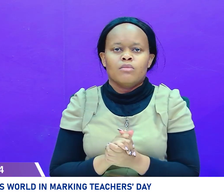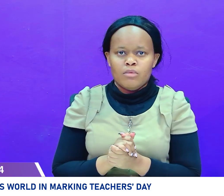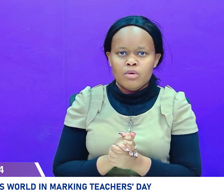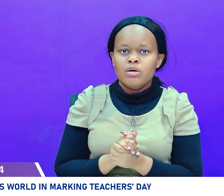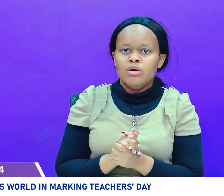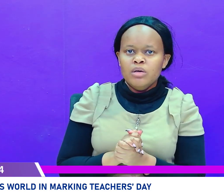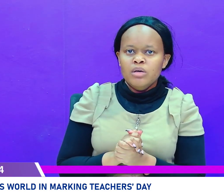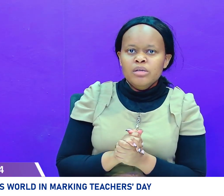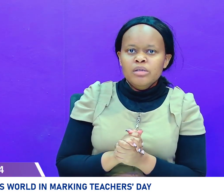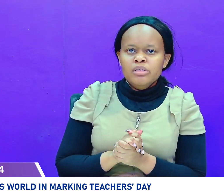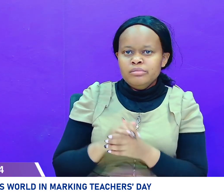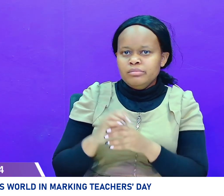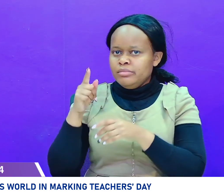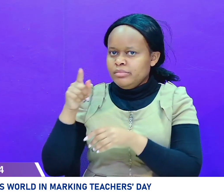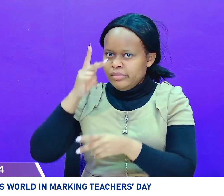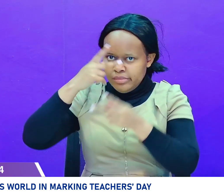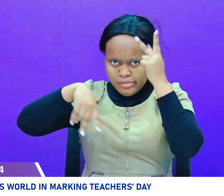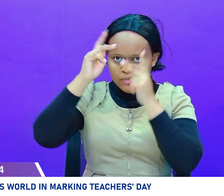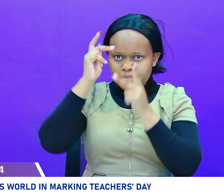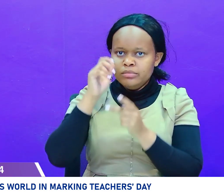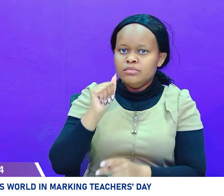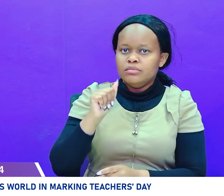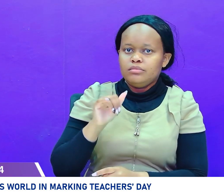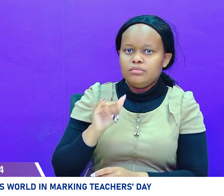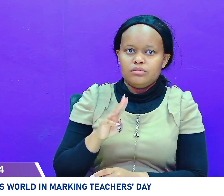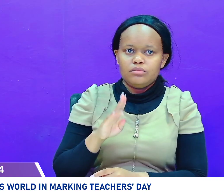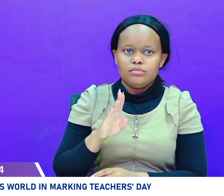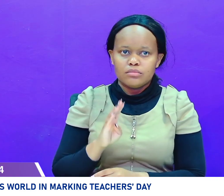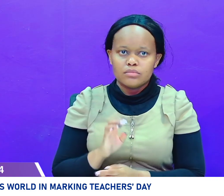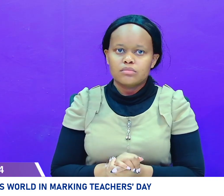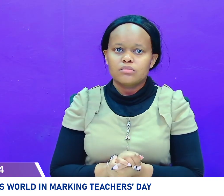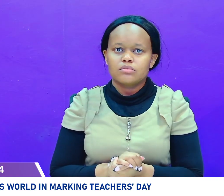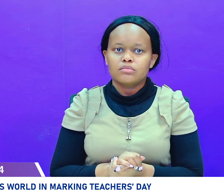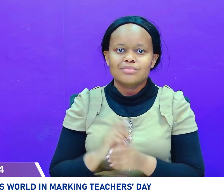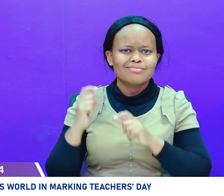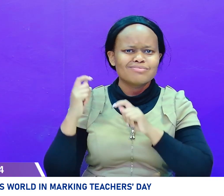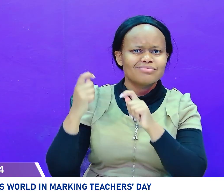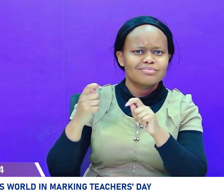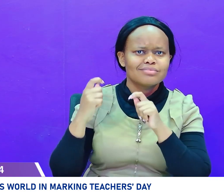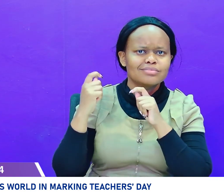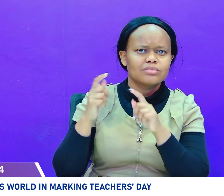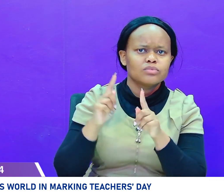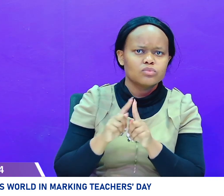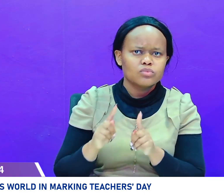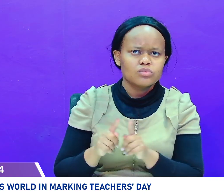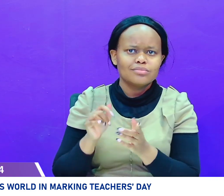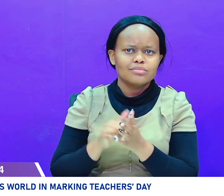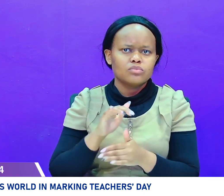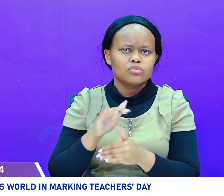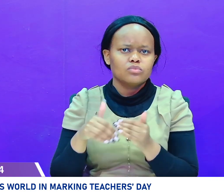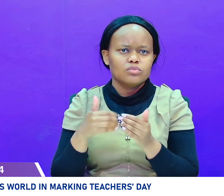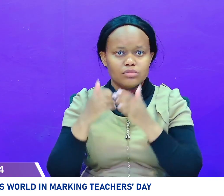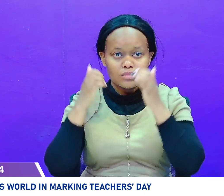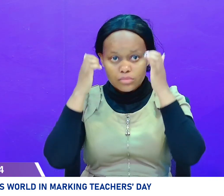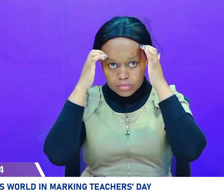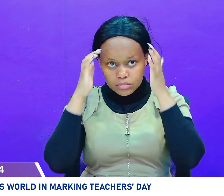nationwide lecturers' strike. Acting Deputy Vice Chancellor Prof. Ayubu